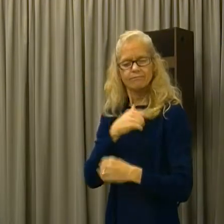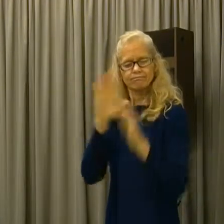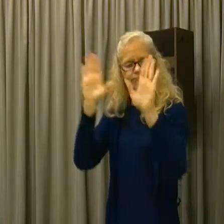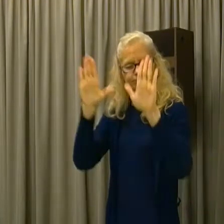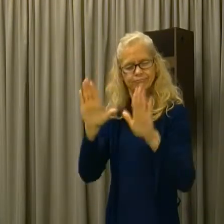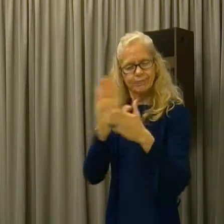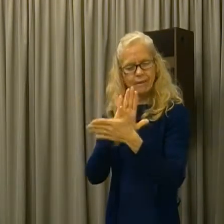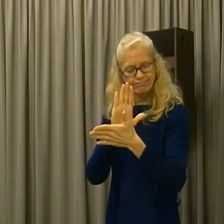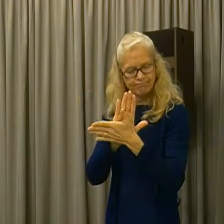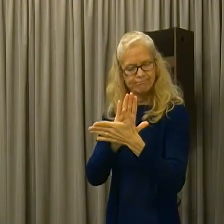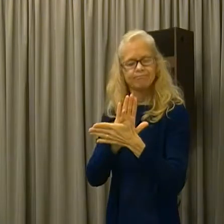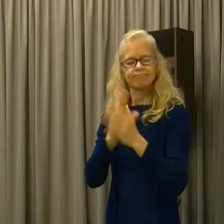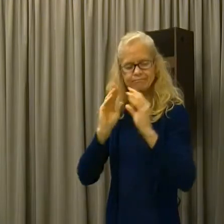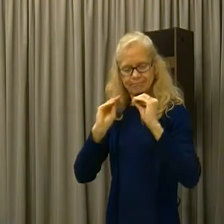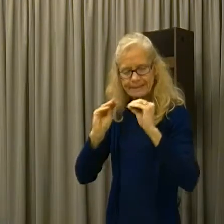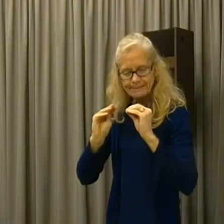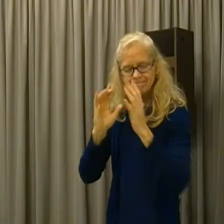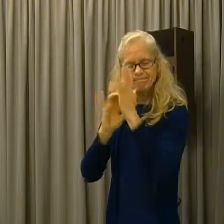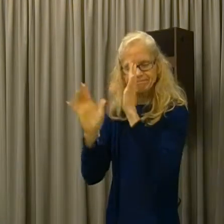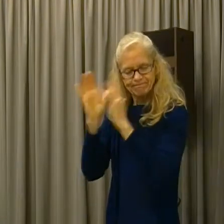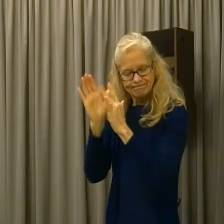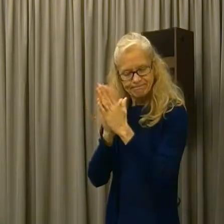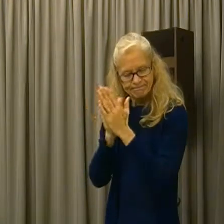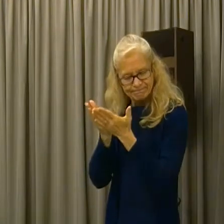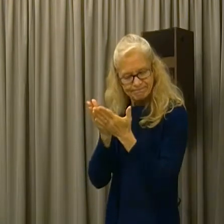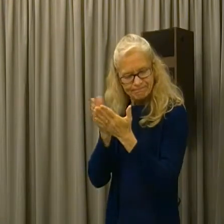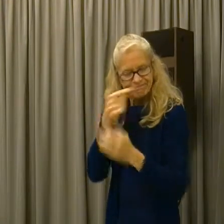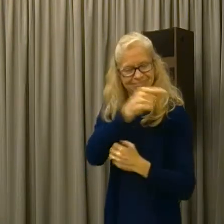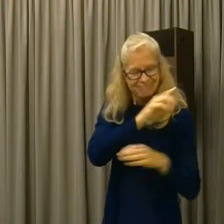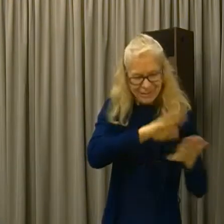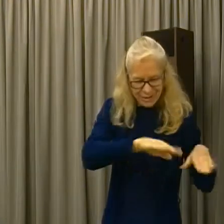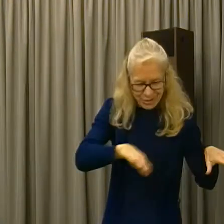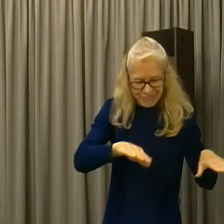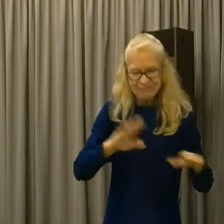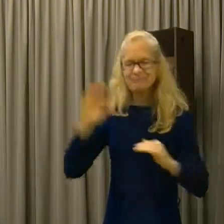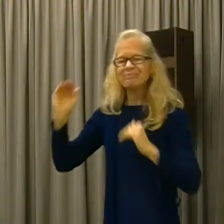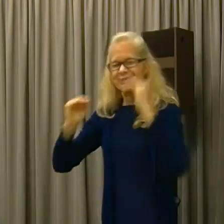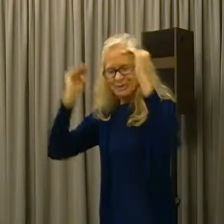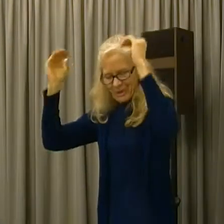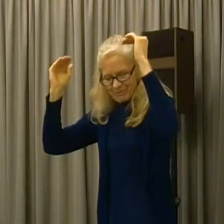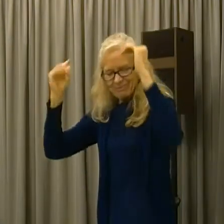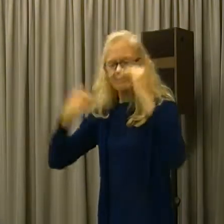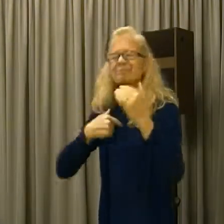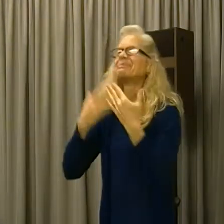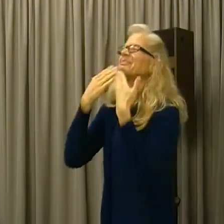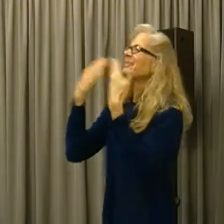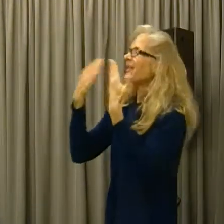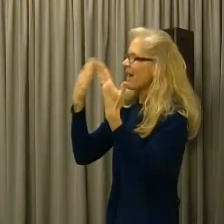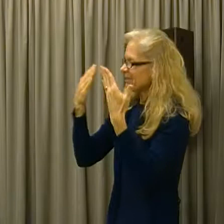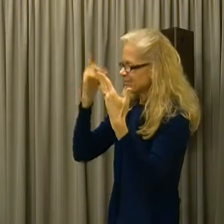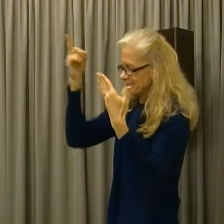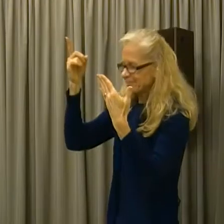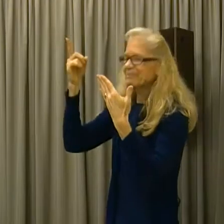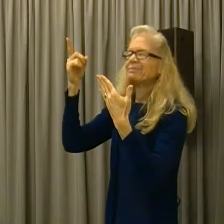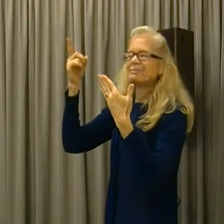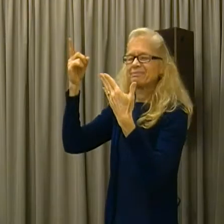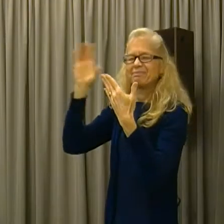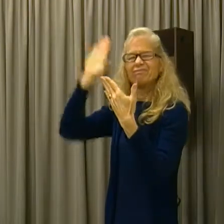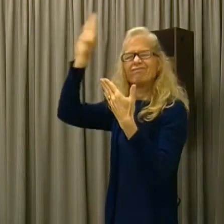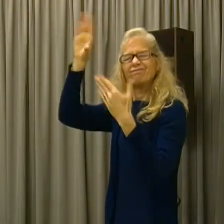be used to further the gospel here in Corvallis and around the world through our missionaries. I thank you so much for that.